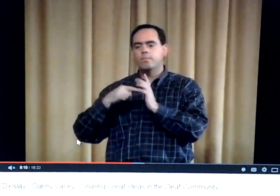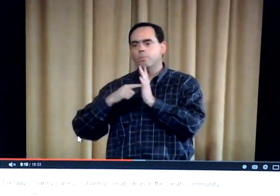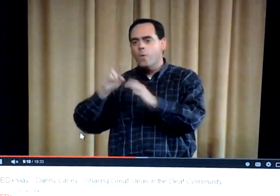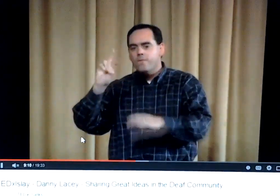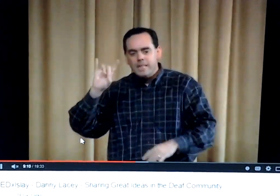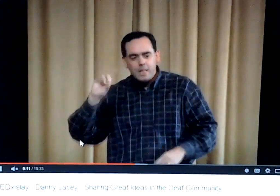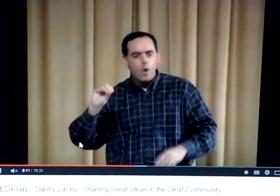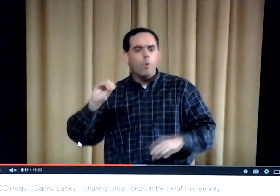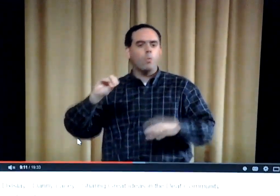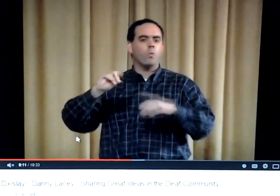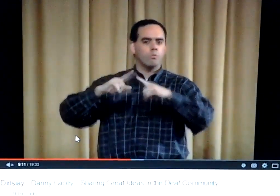way.